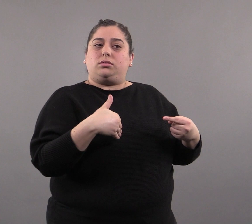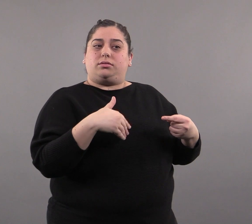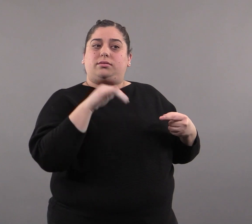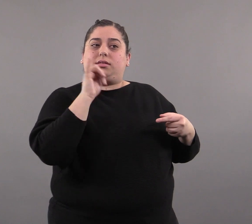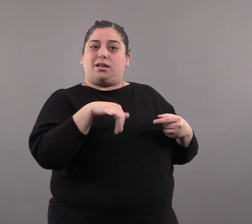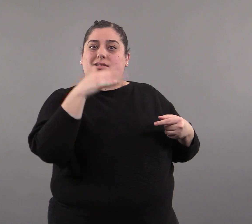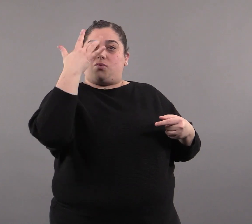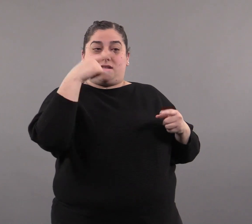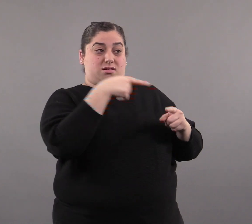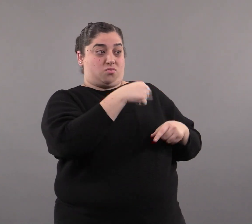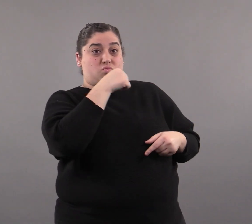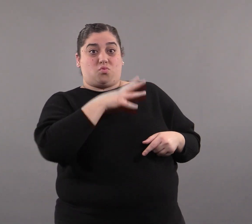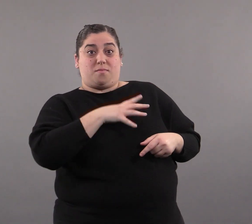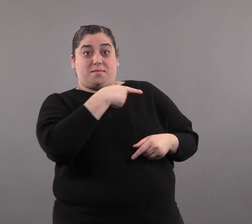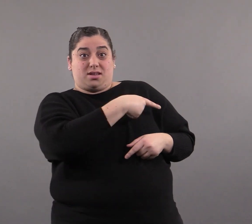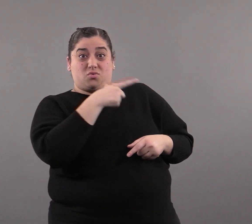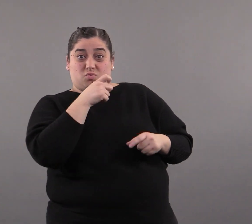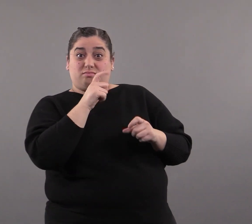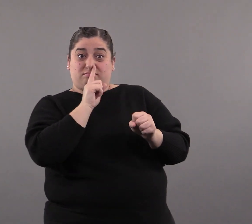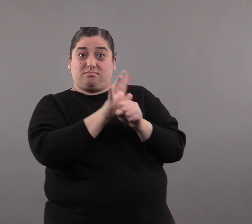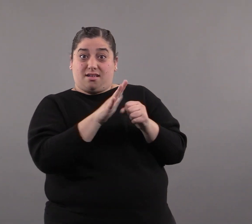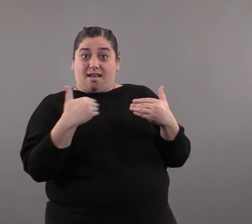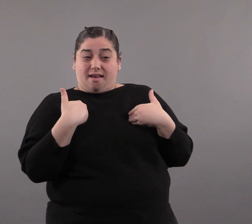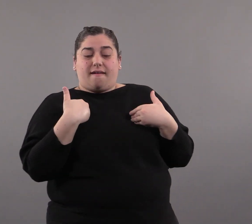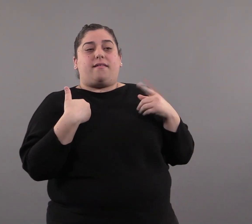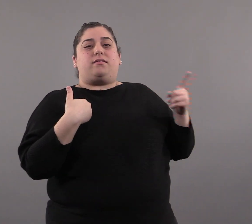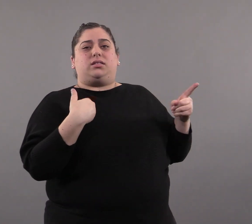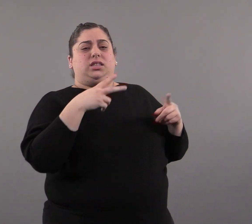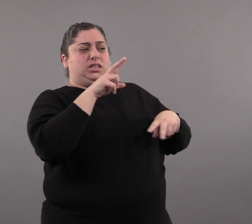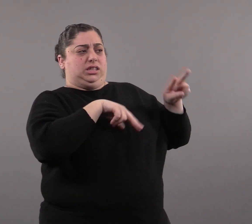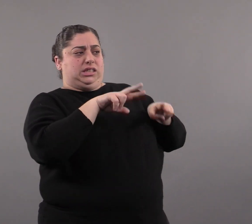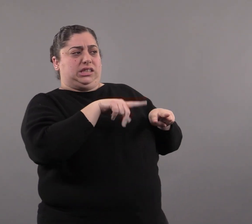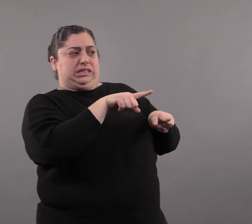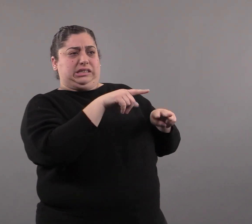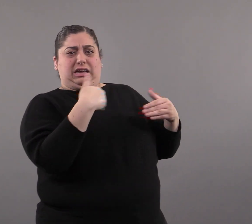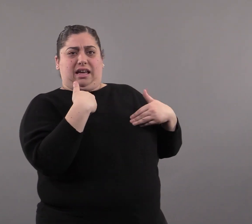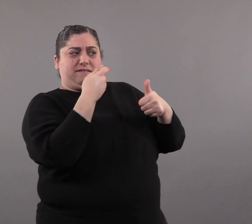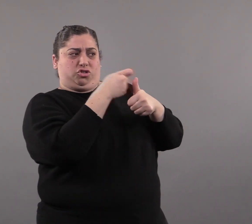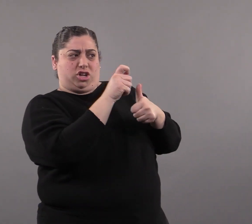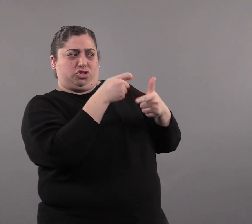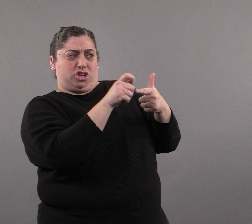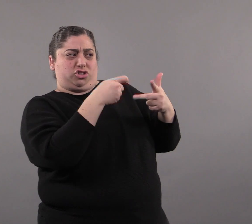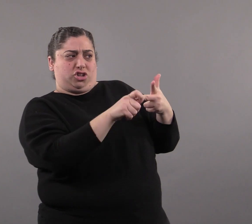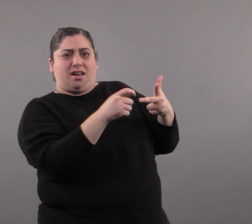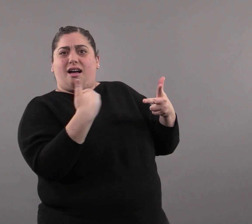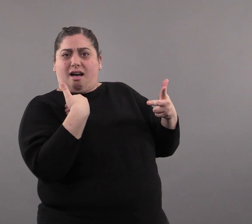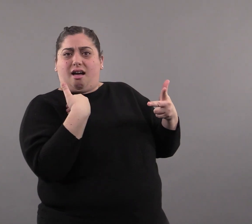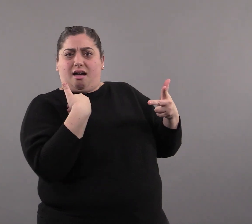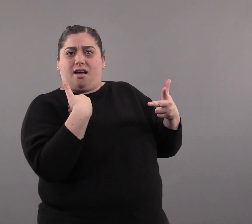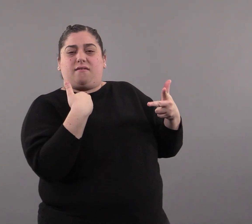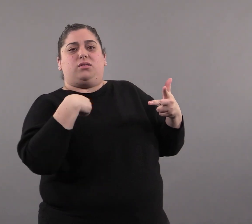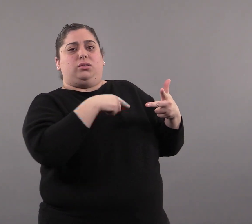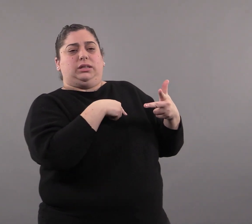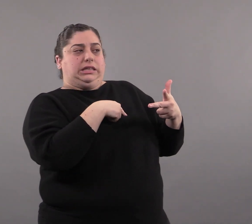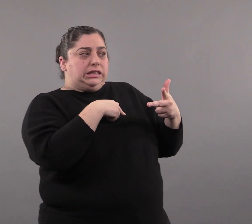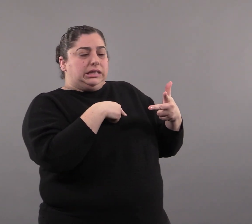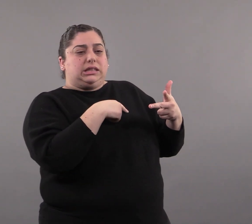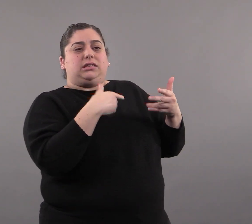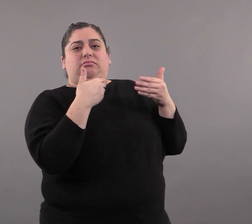healthcare providers where the woman was being seen to ask for the COVID-19